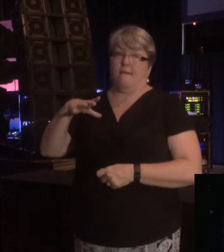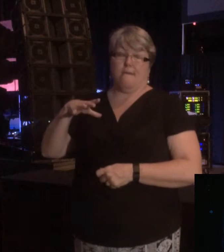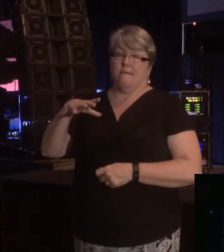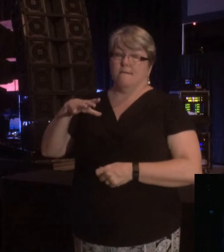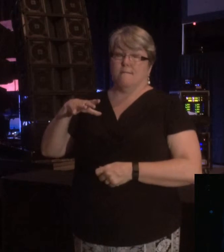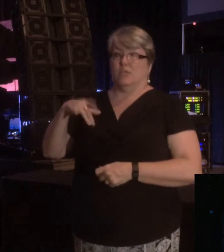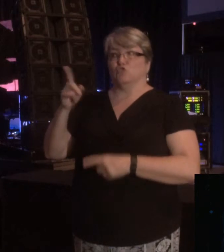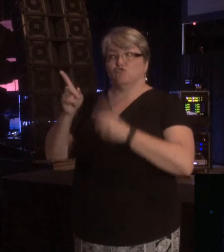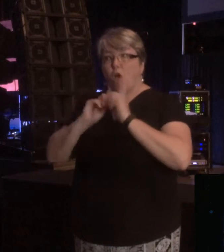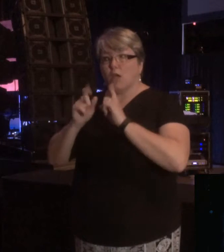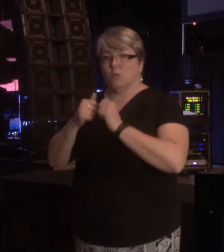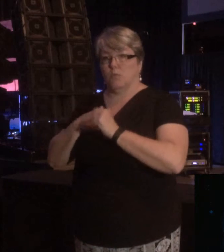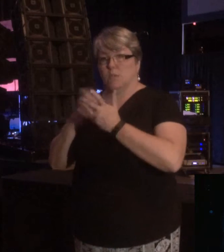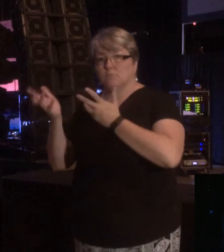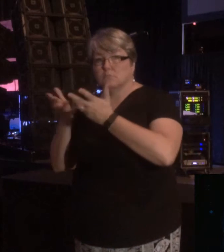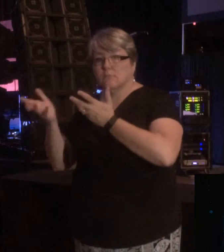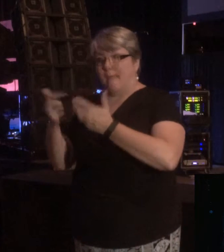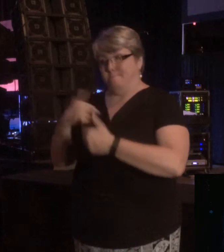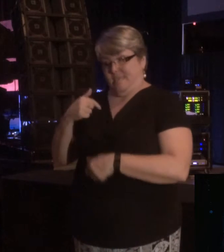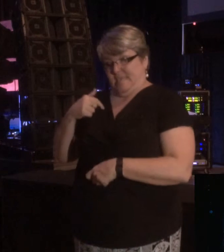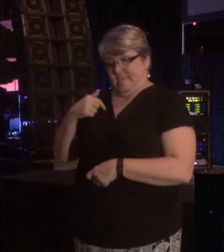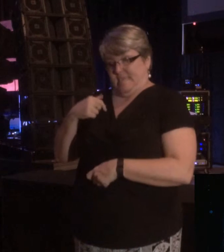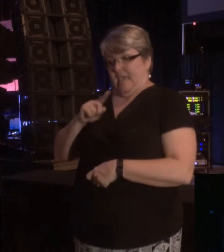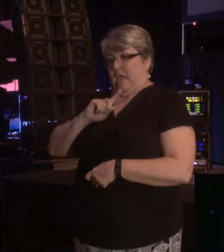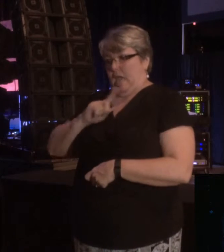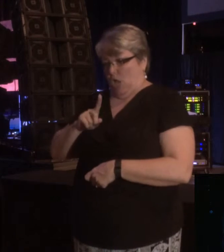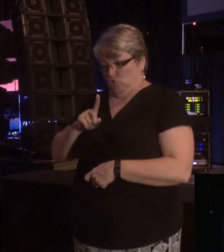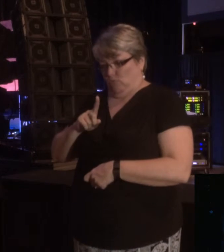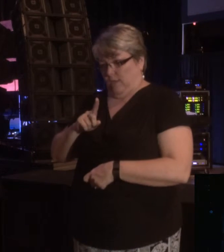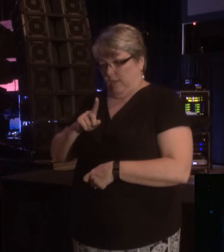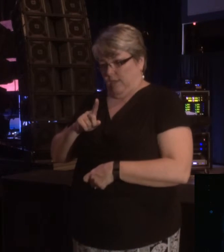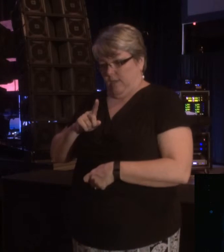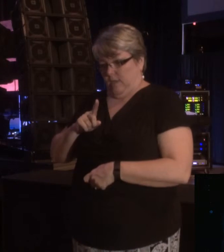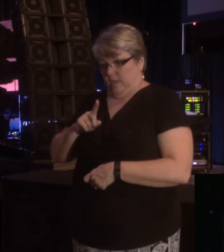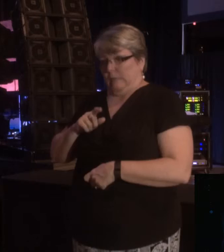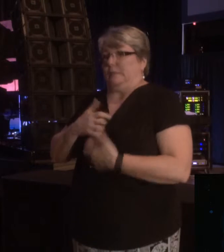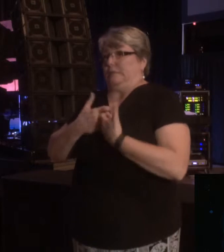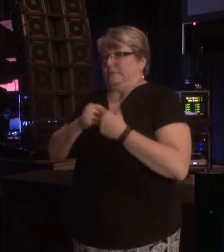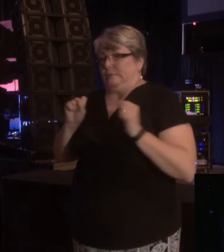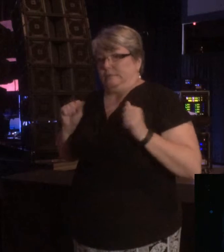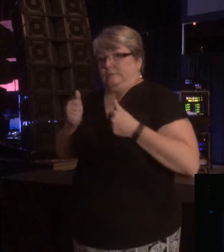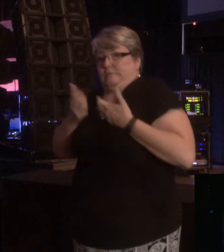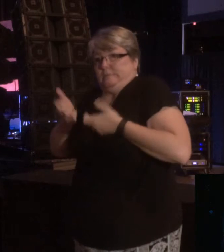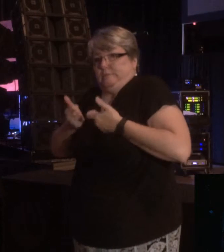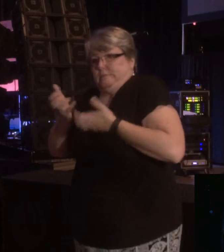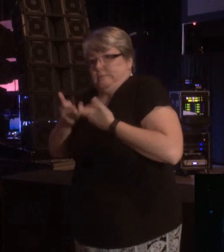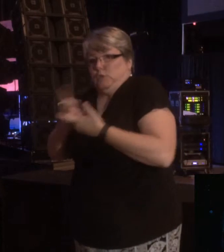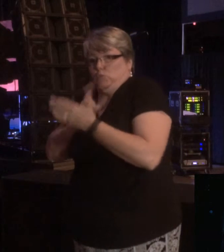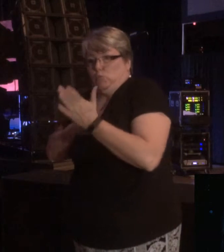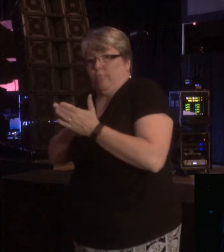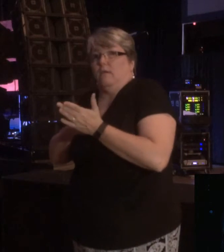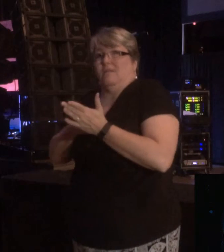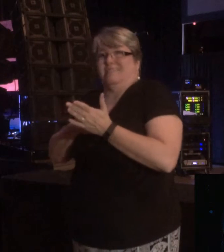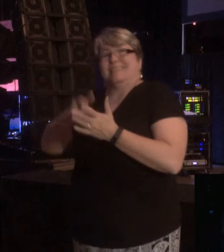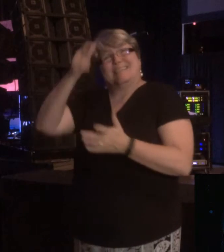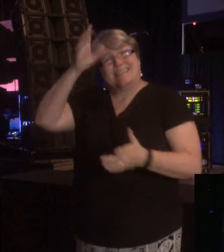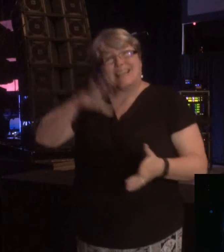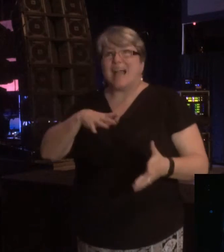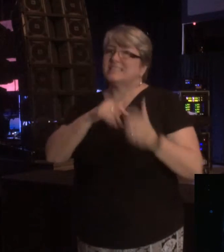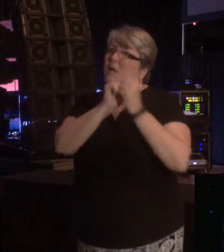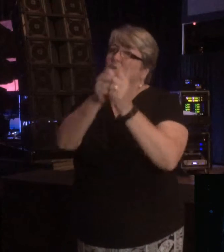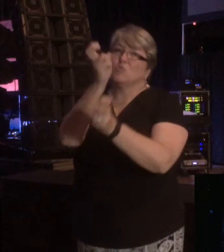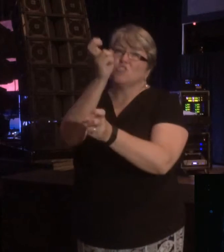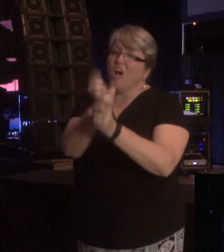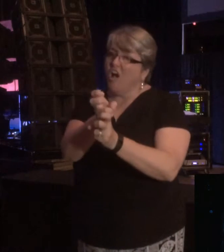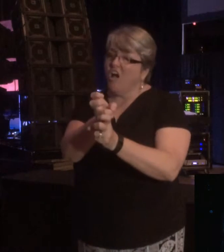got to trust where you are right now with the facts that you know and walk away maybe, but then in the future, maybe he would bring you back together. But God is sovereign, and if